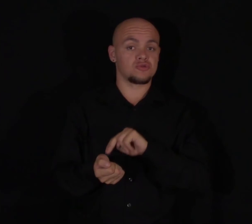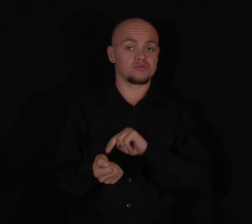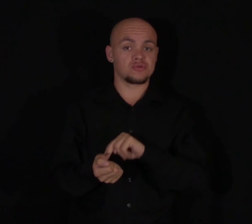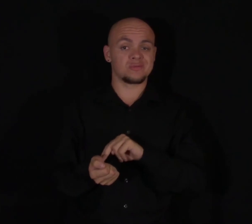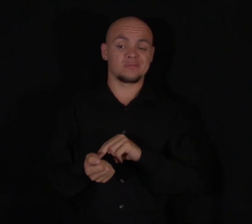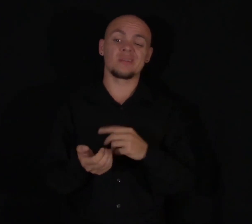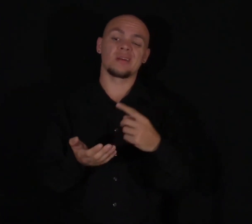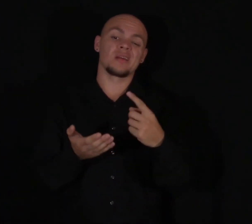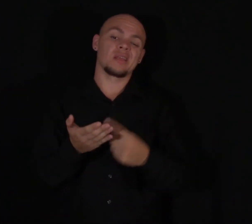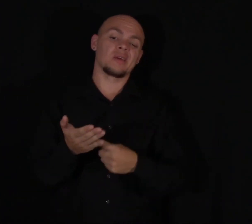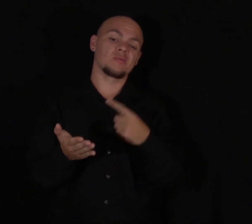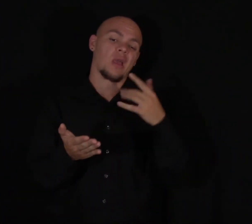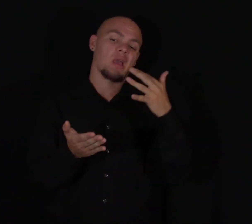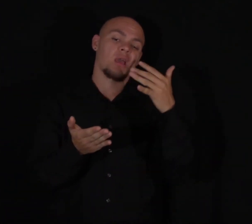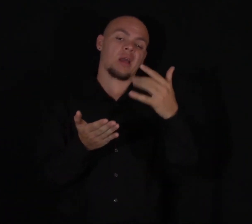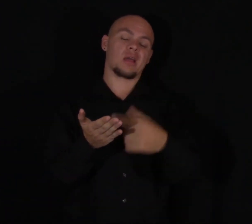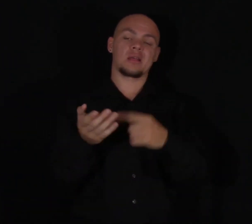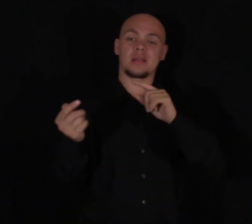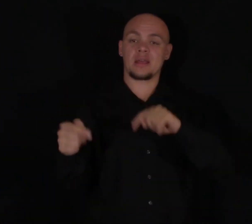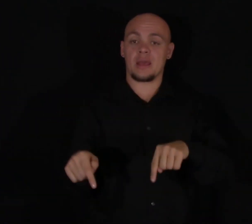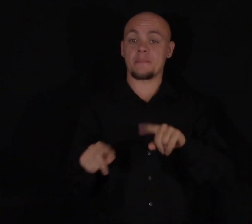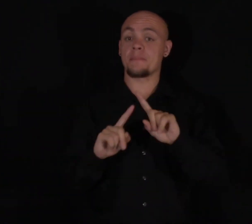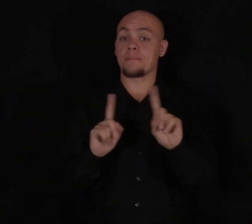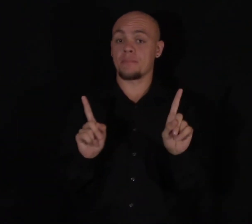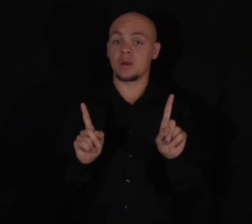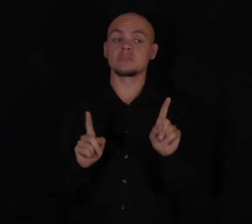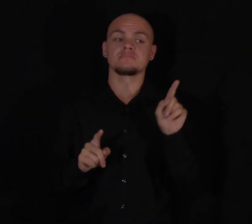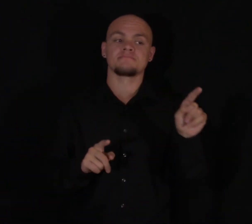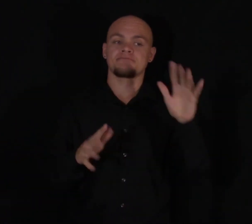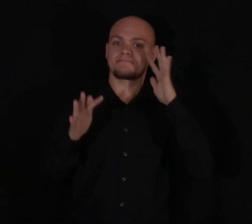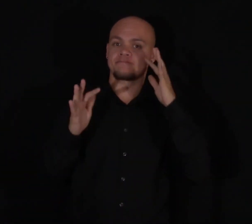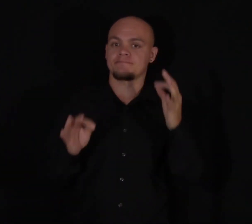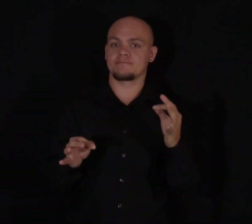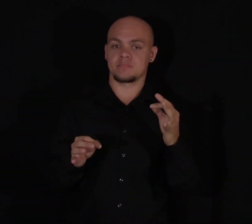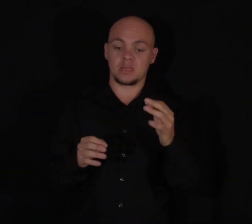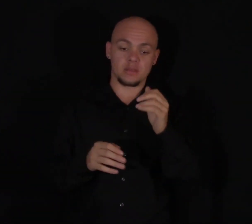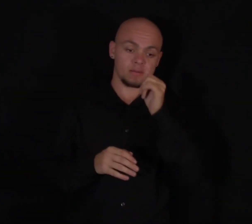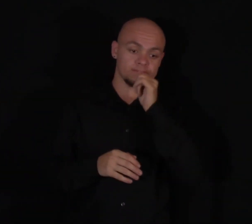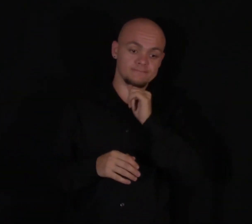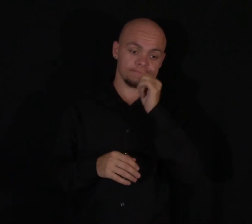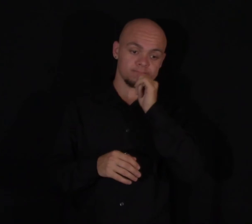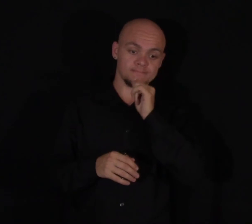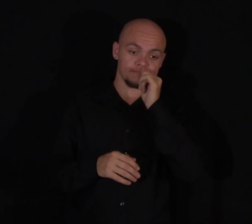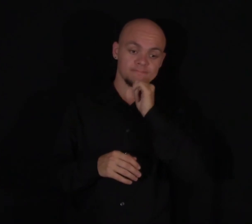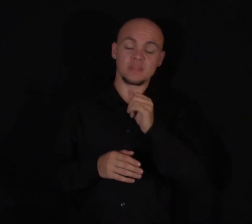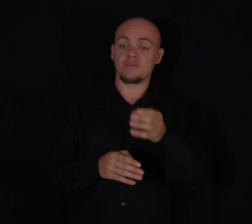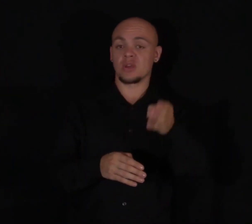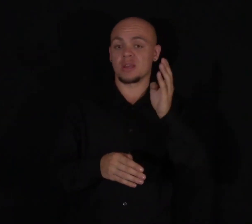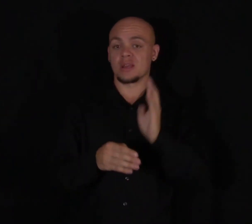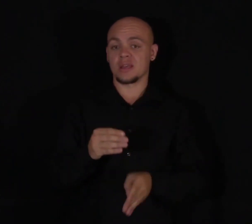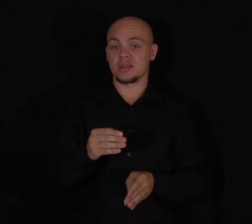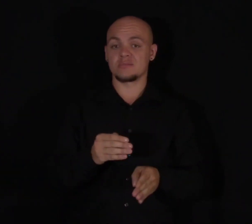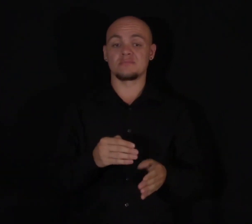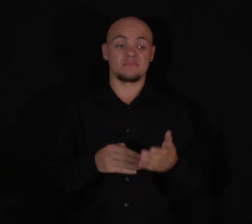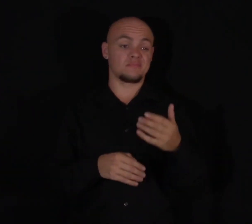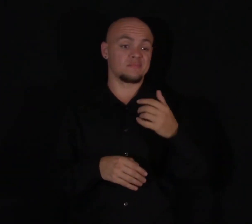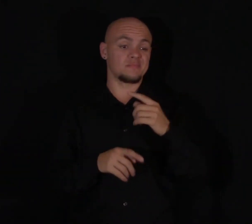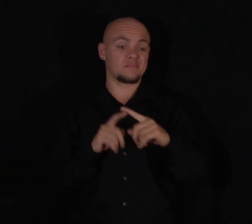me, for although he ardently desired to relieve the sufferings of every human creature, he did not wish to be present at the agonies